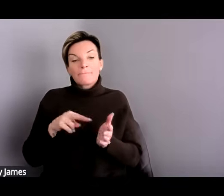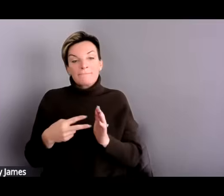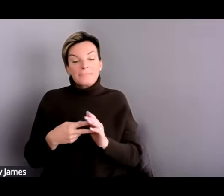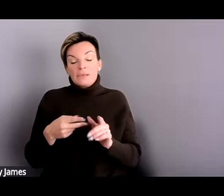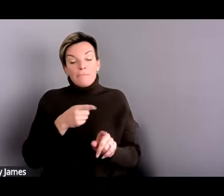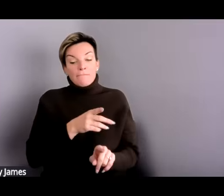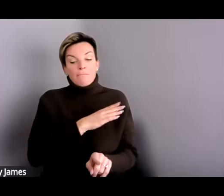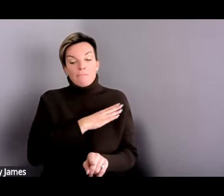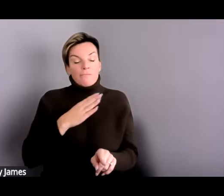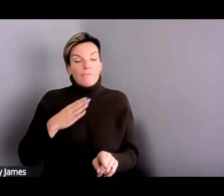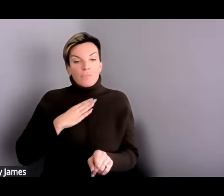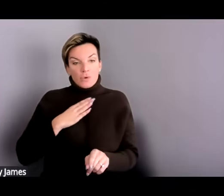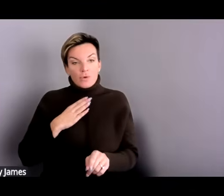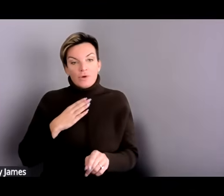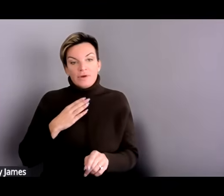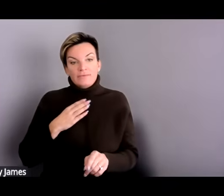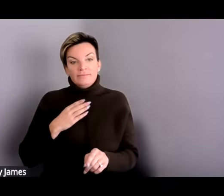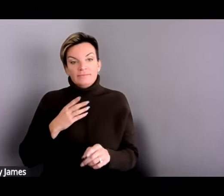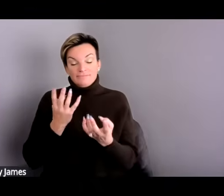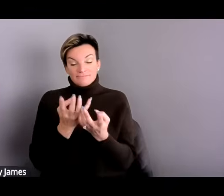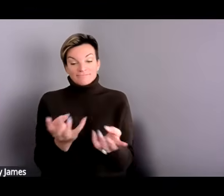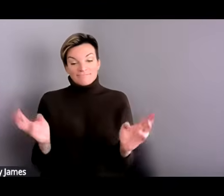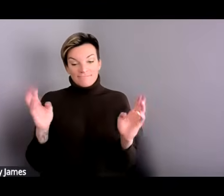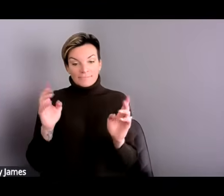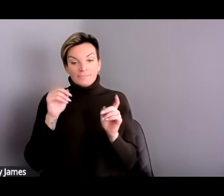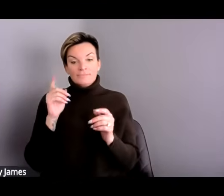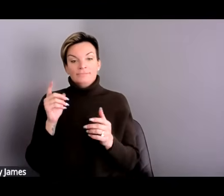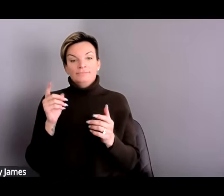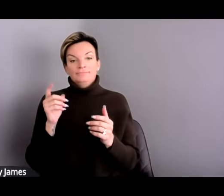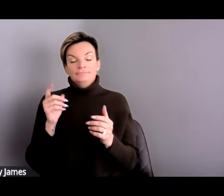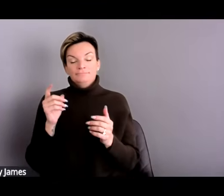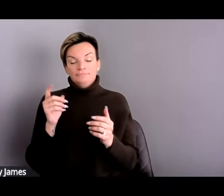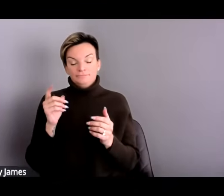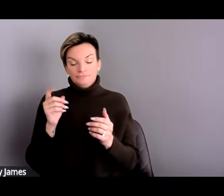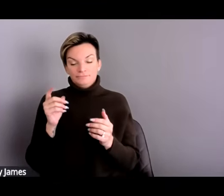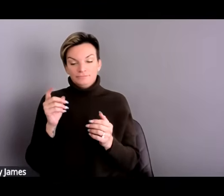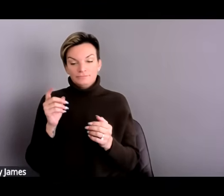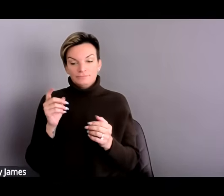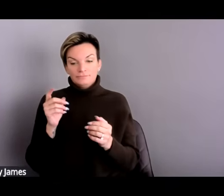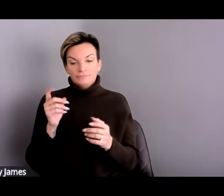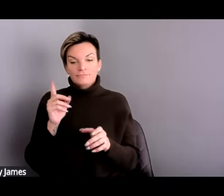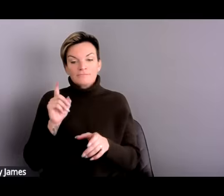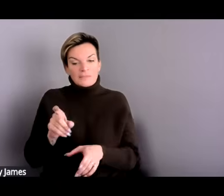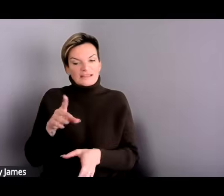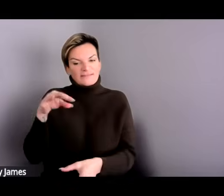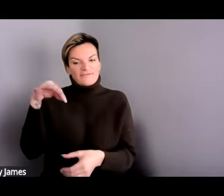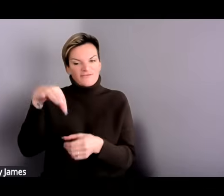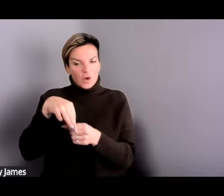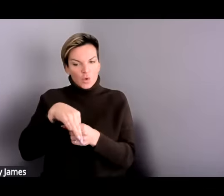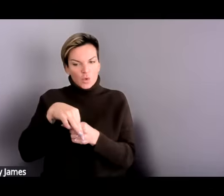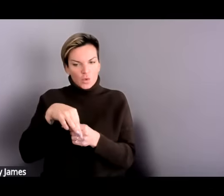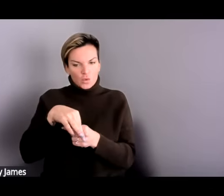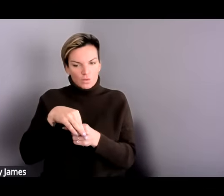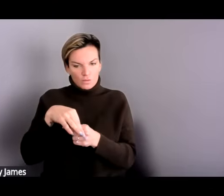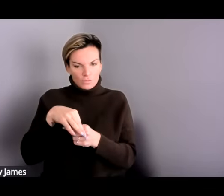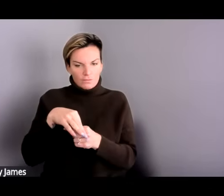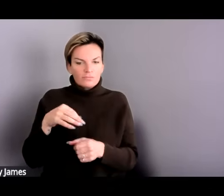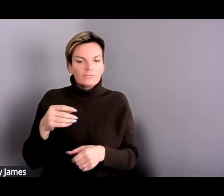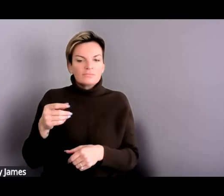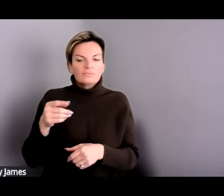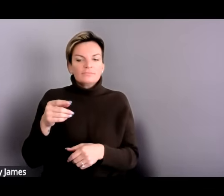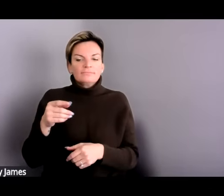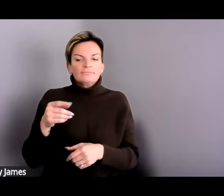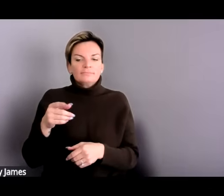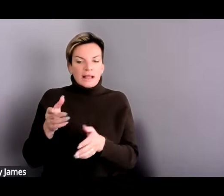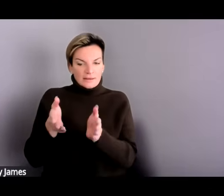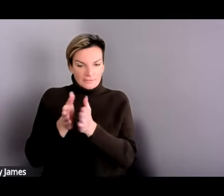to request that the Bureau transmit ideas basically like at a high level, and then